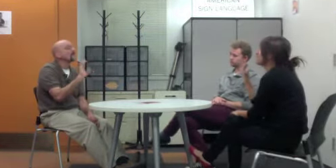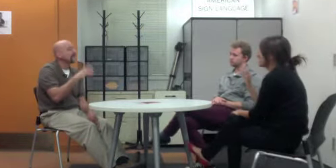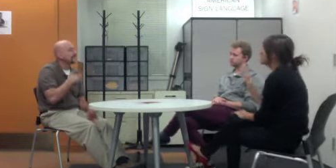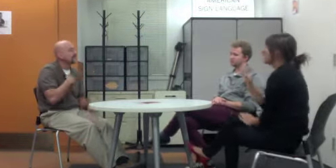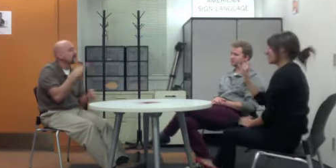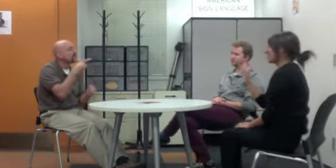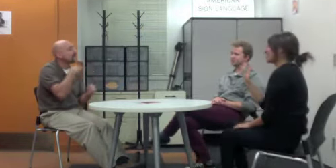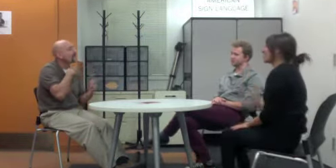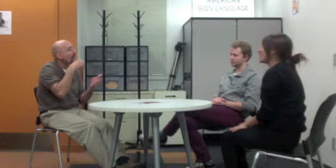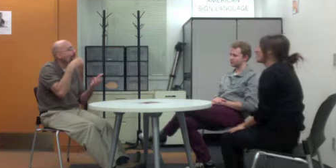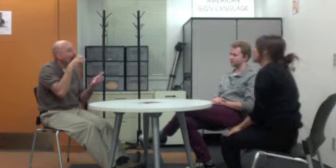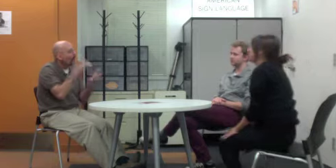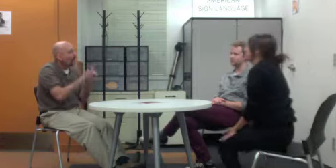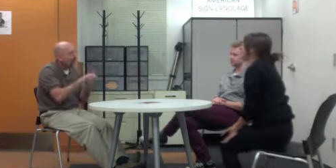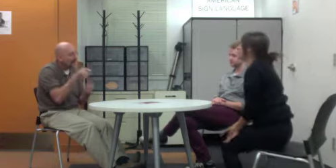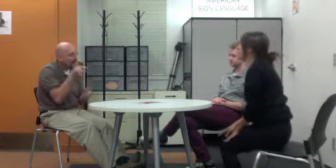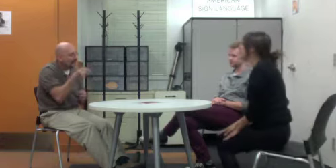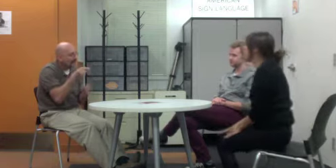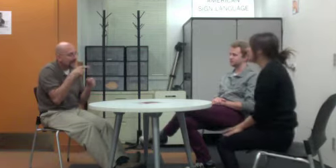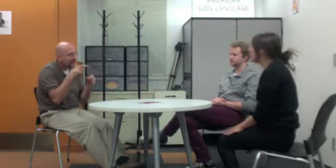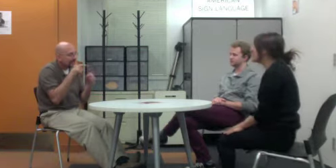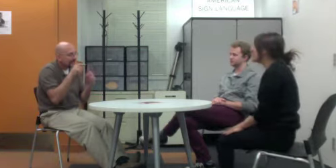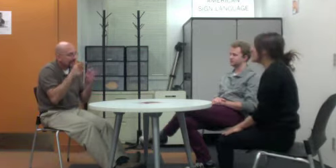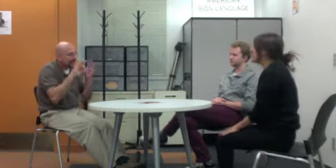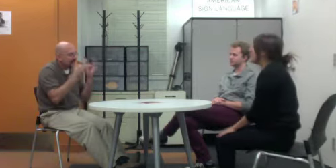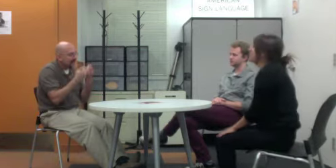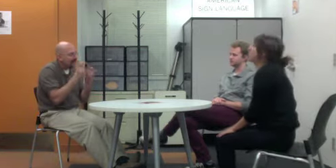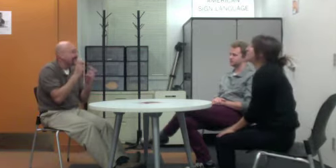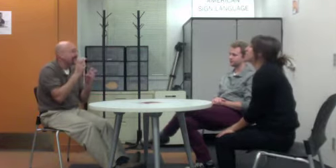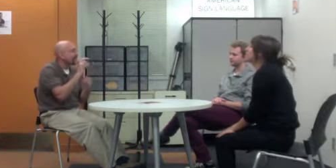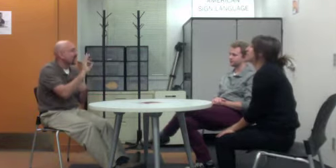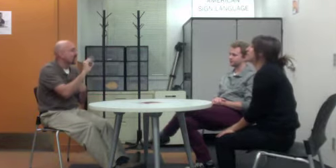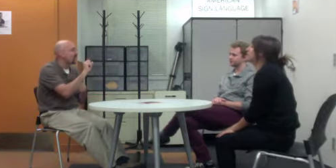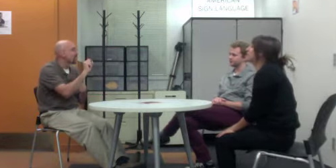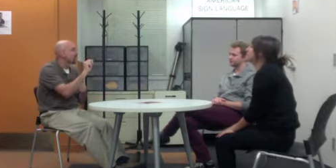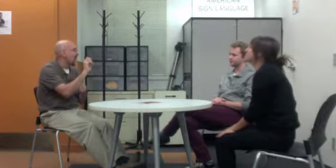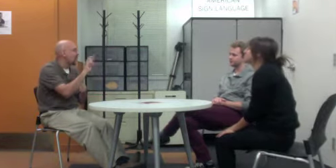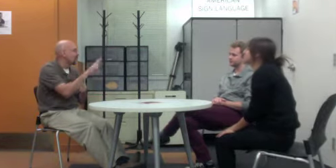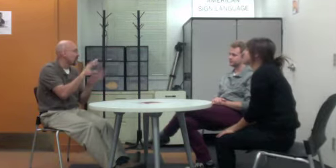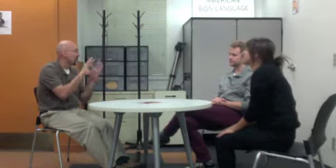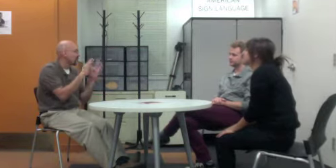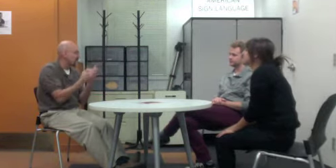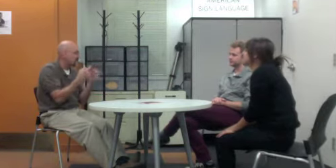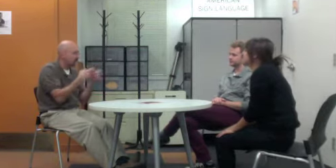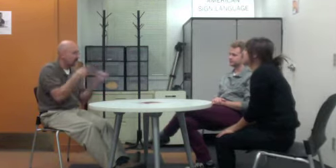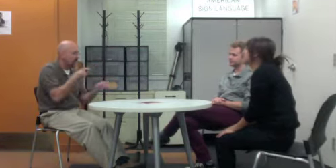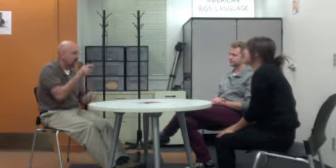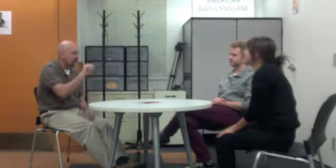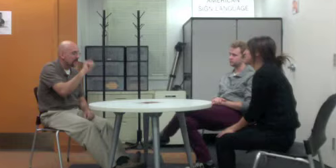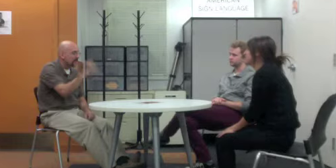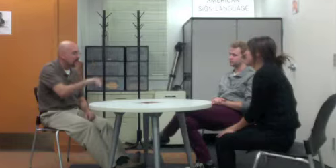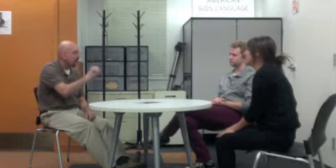It's in the southeast. Oh, Corpus Christi. My wife, her family, well, her father's family is